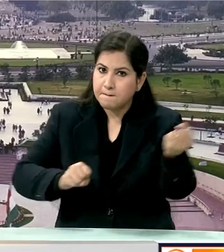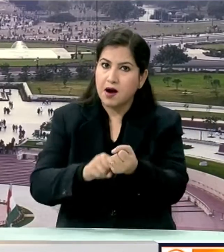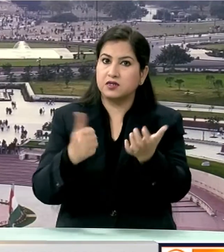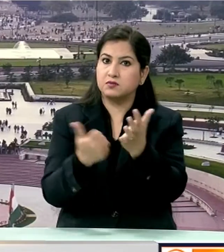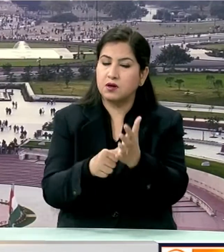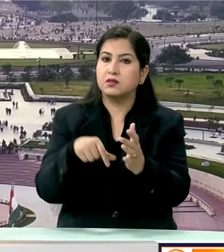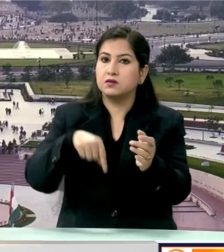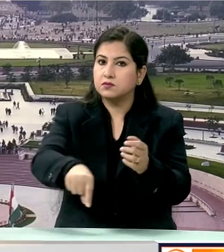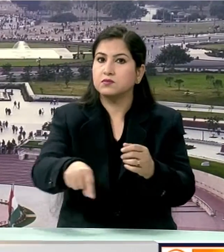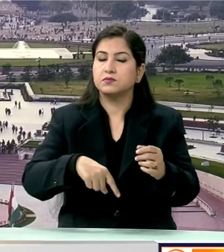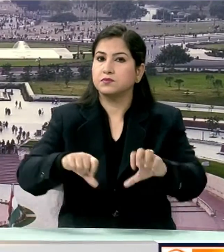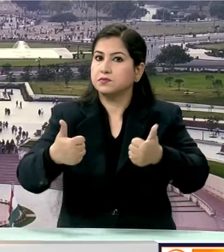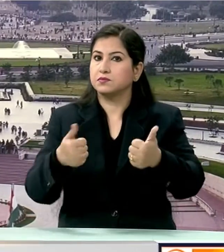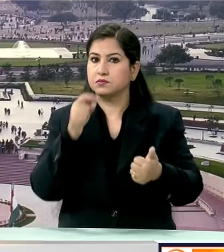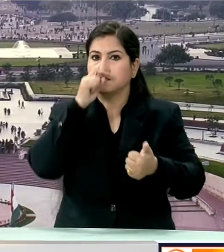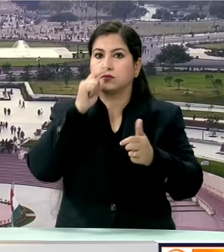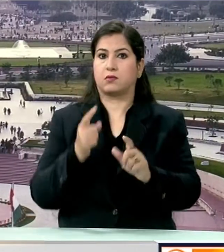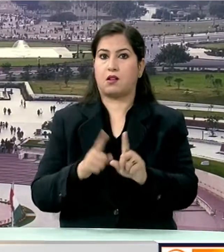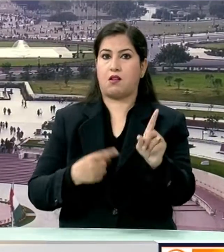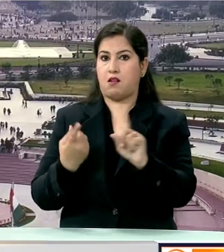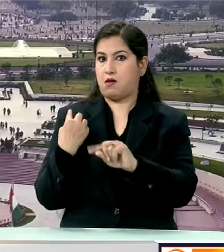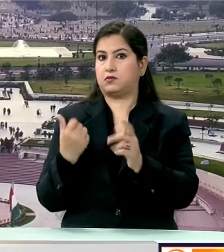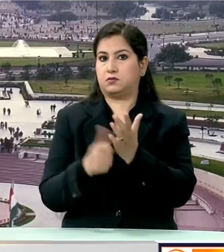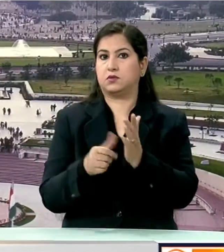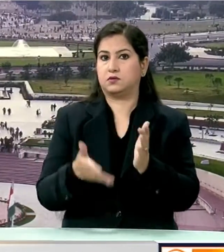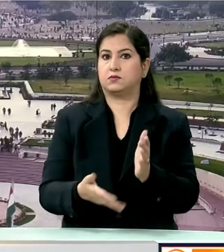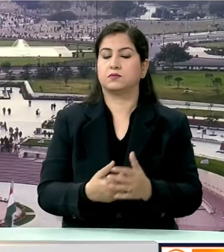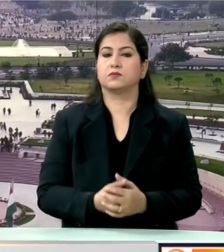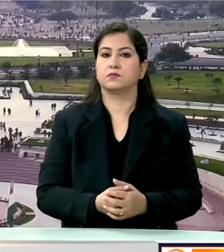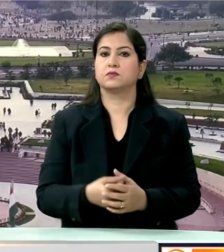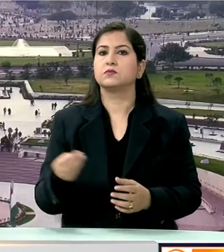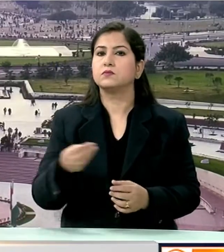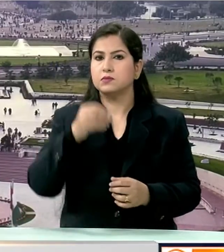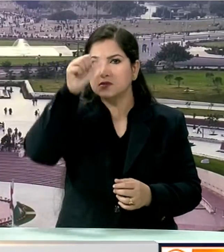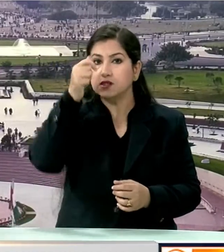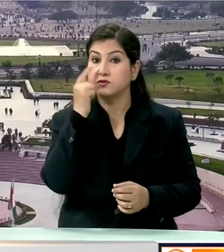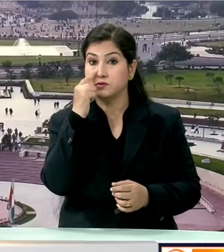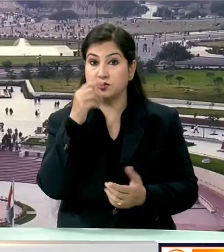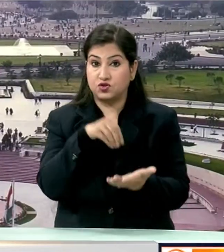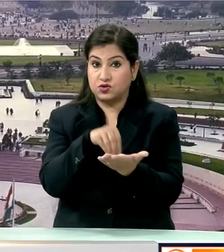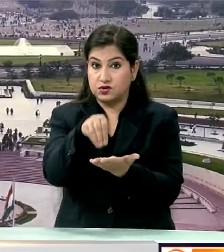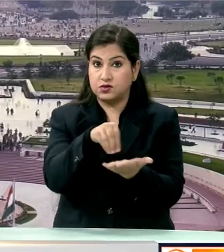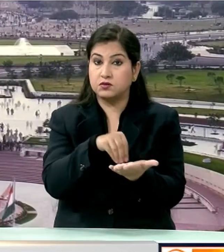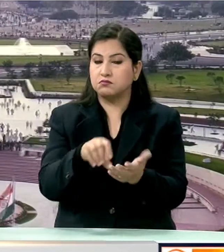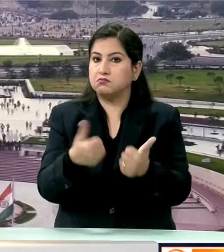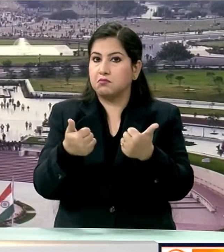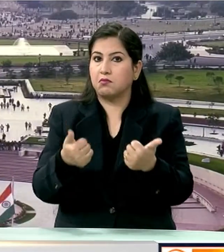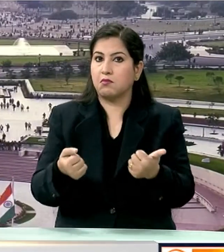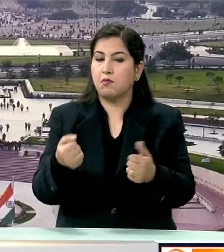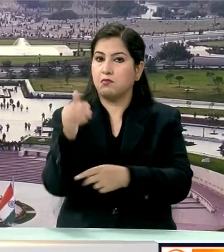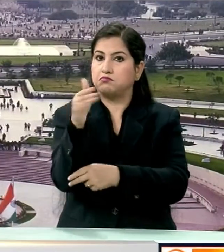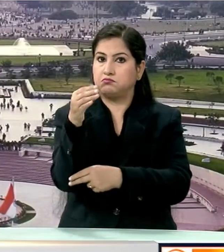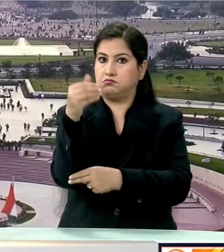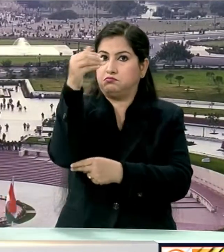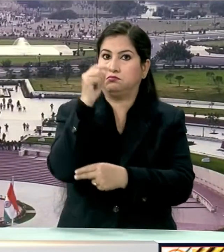ranking. Hampi won the prestigious Cairns Cup last month. Meanwhile, Indian female chess players are keeping the nation's flag